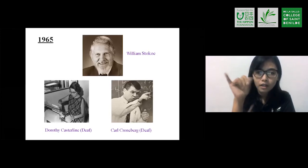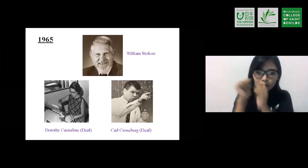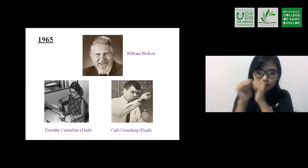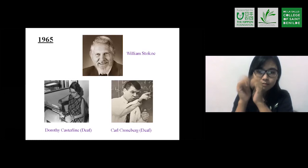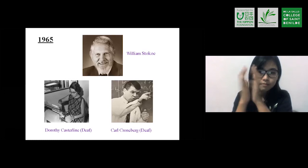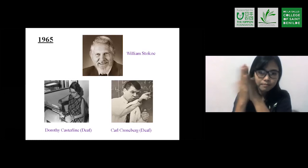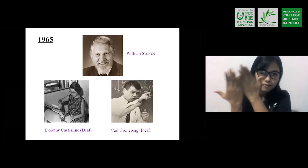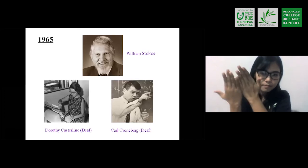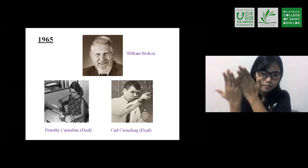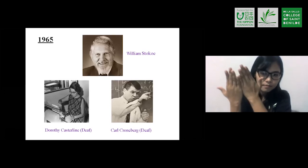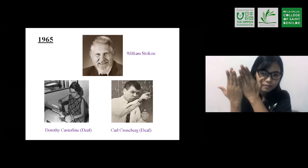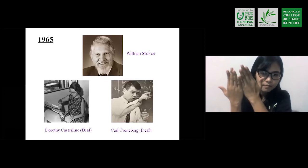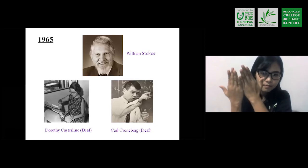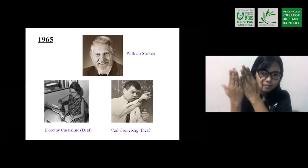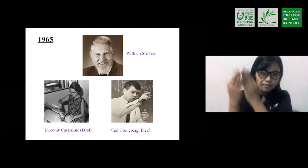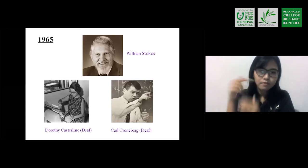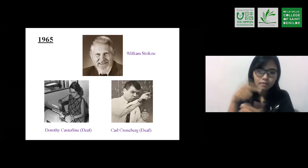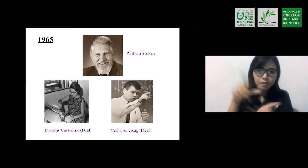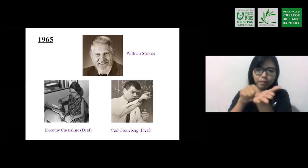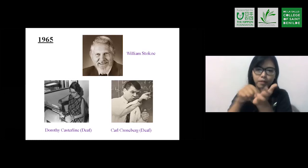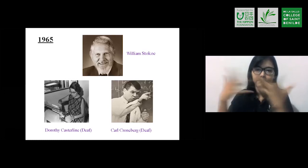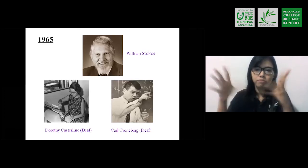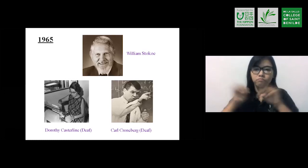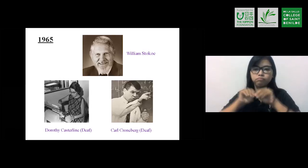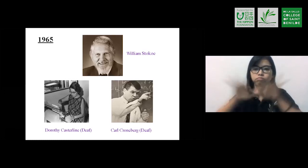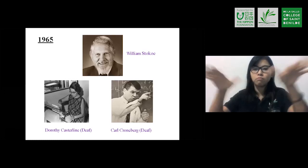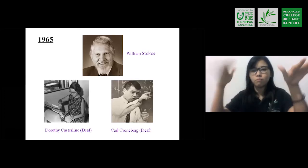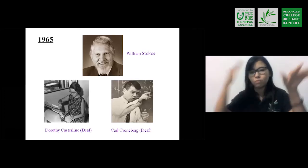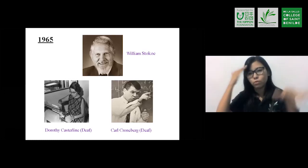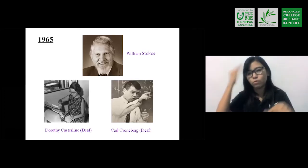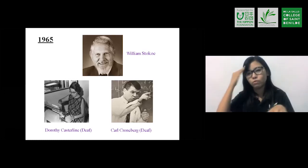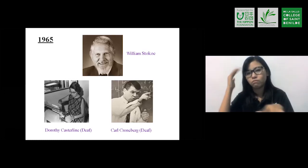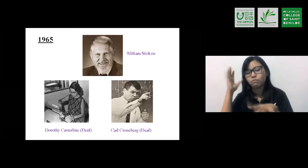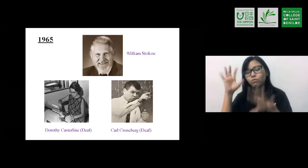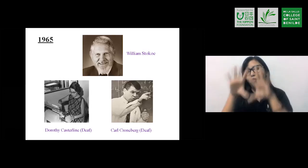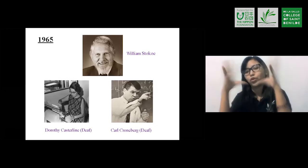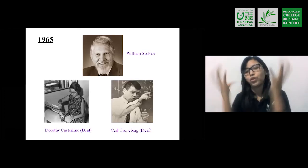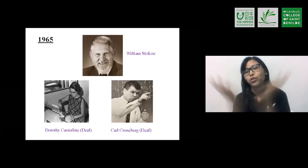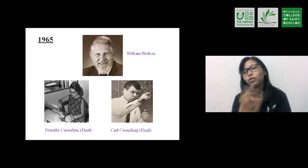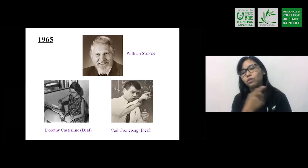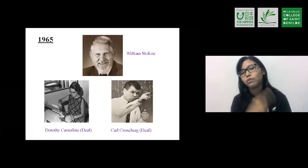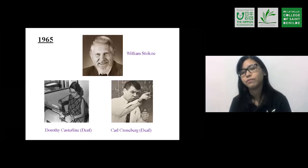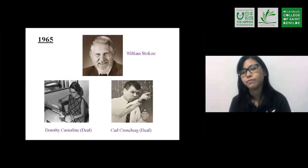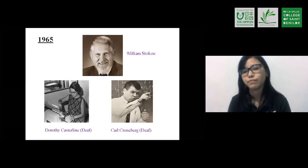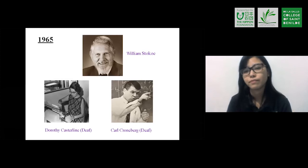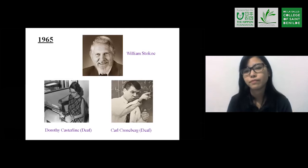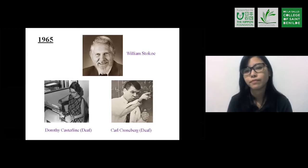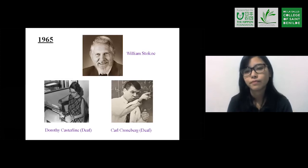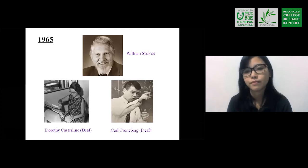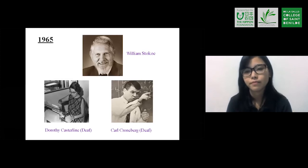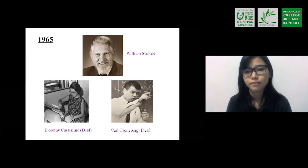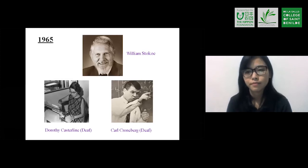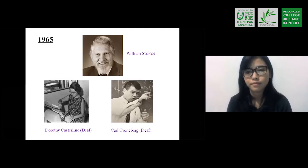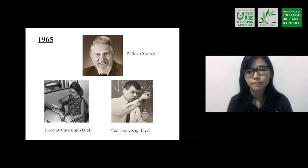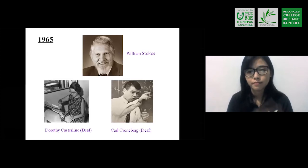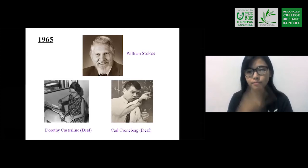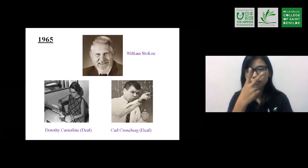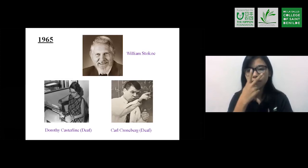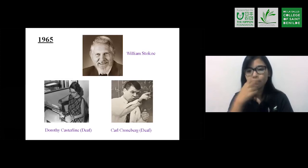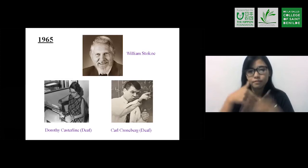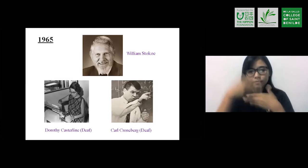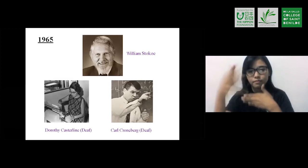And they, again, worked together to publish and disseminate the ASL